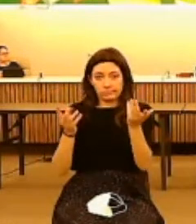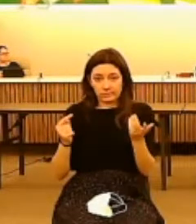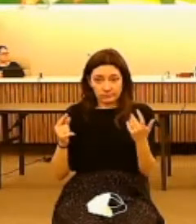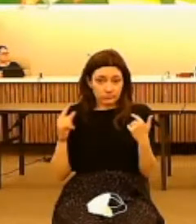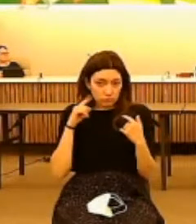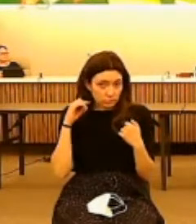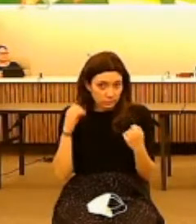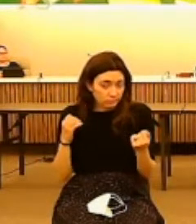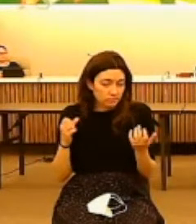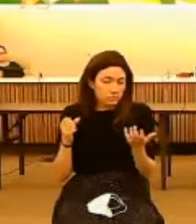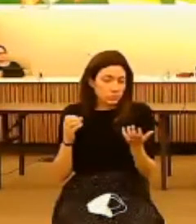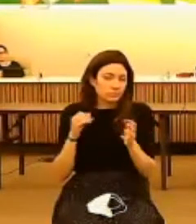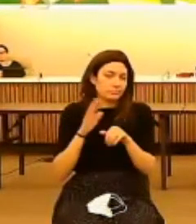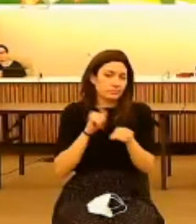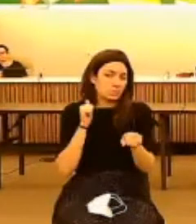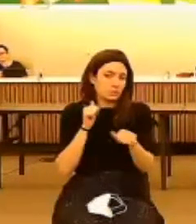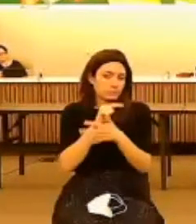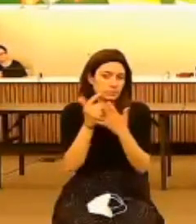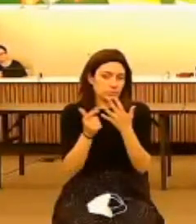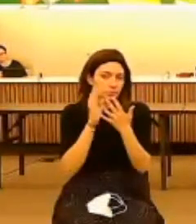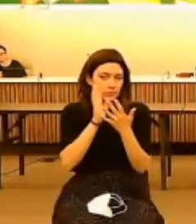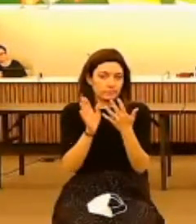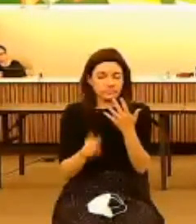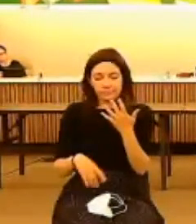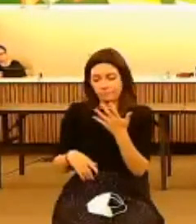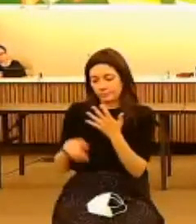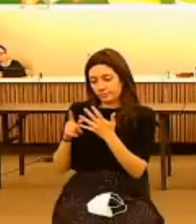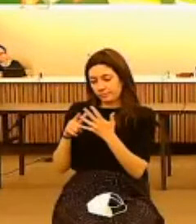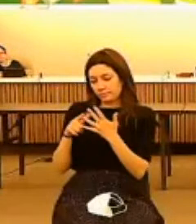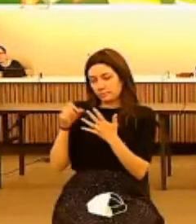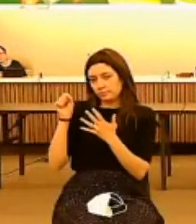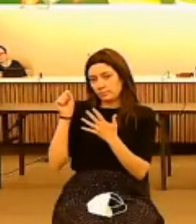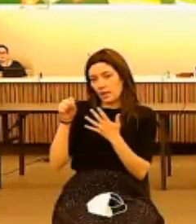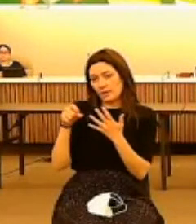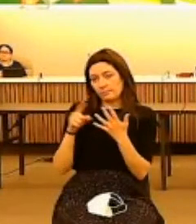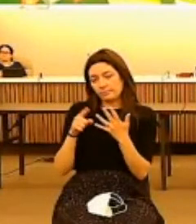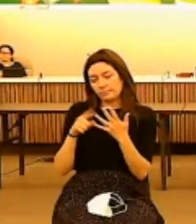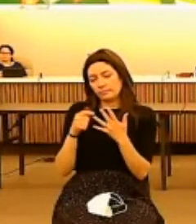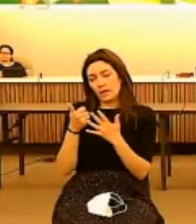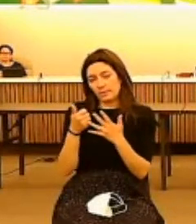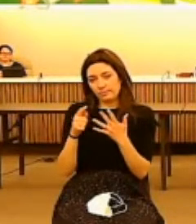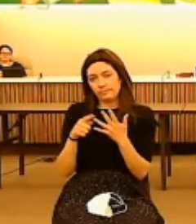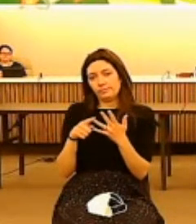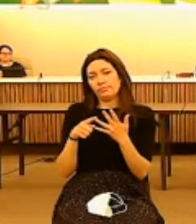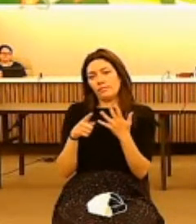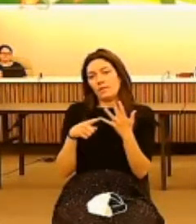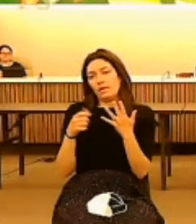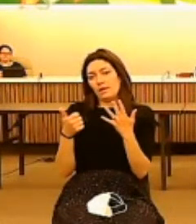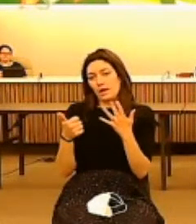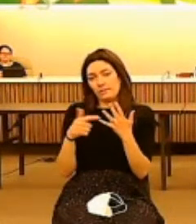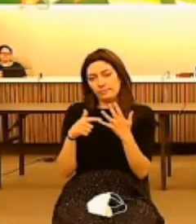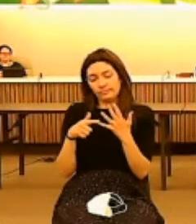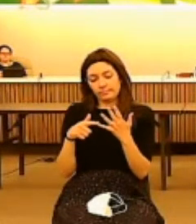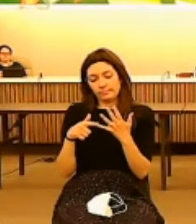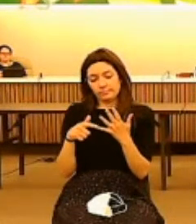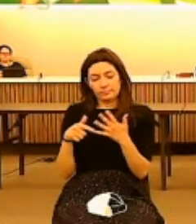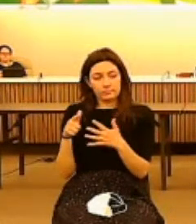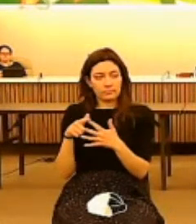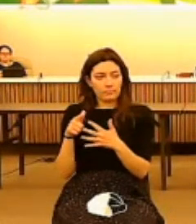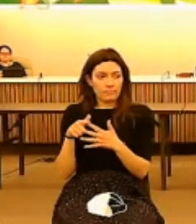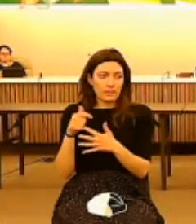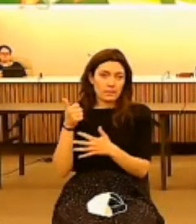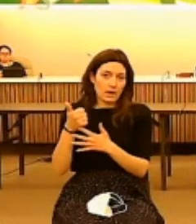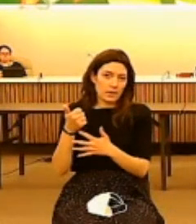hearing none, please call the roll. Councilmember Safranek? Aye. Councilmember Bolzner? Aye.